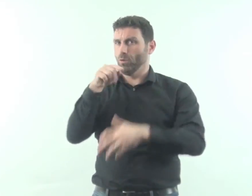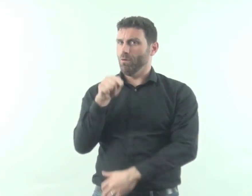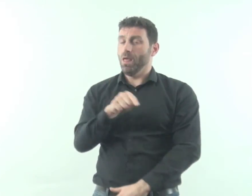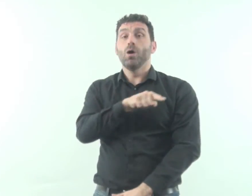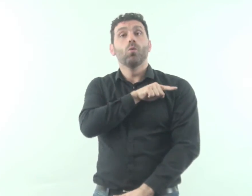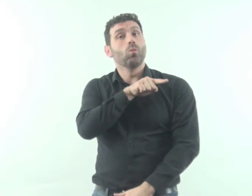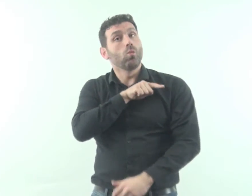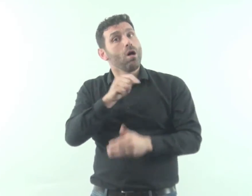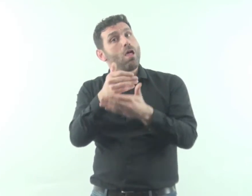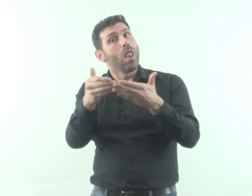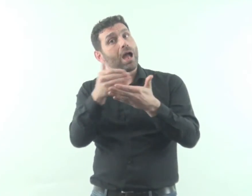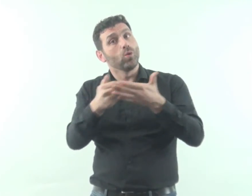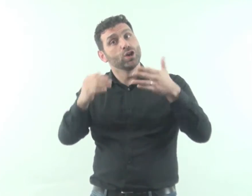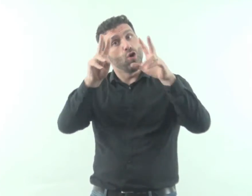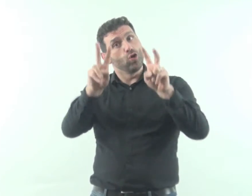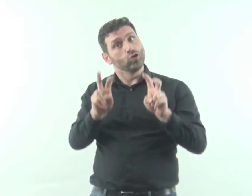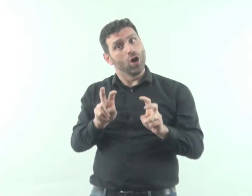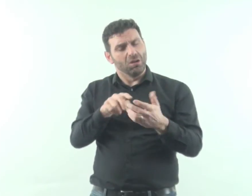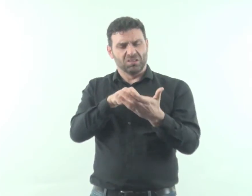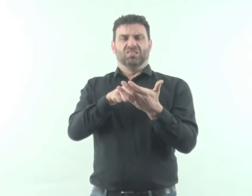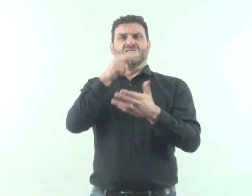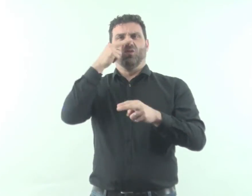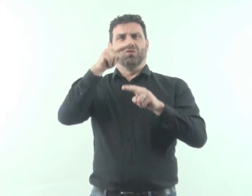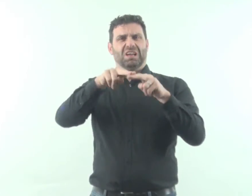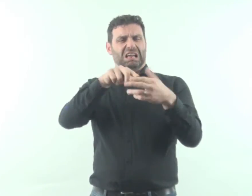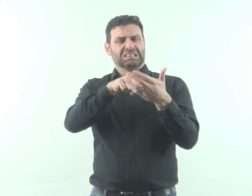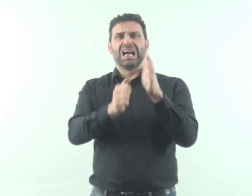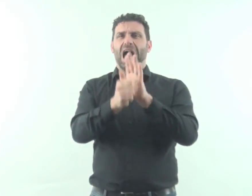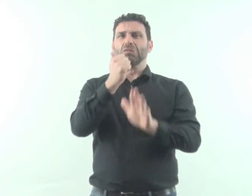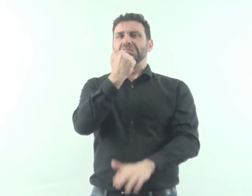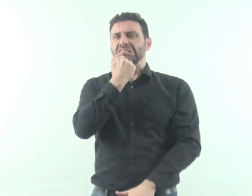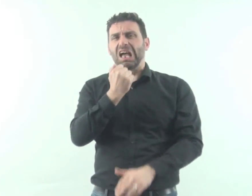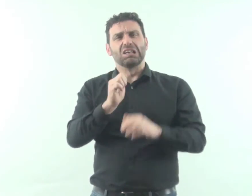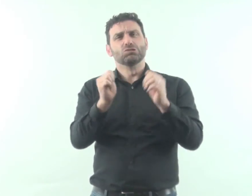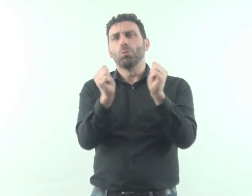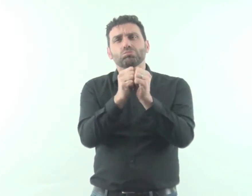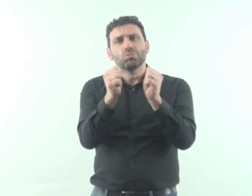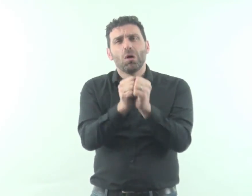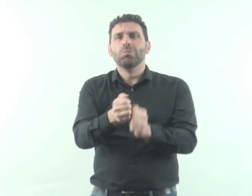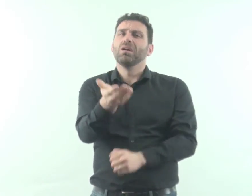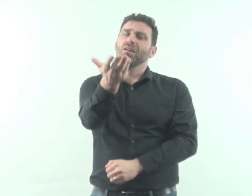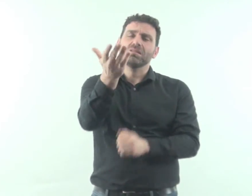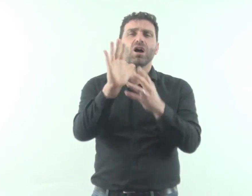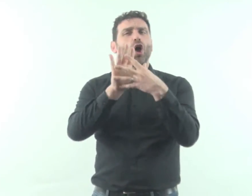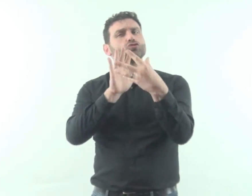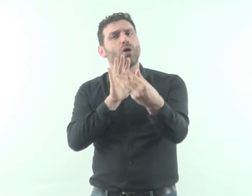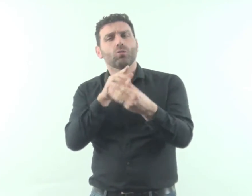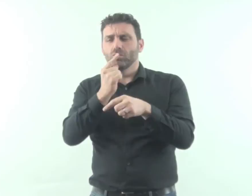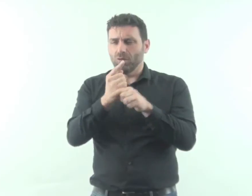an interpreter. Now, the interpreting community has a lot of concerns about that because a lot of the language that was used in the framework was very out